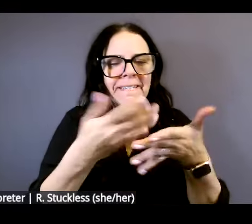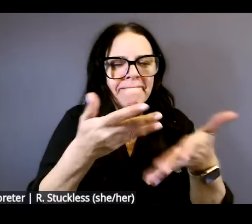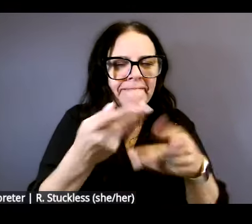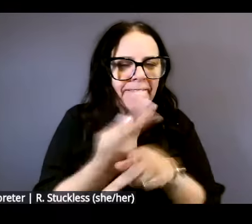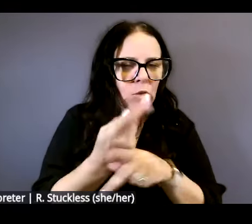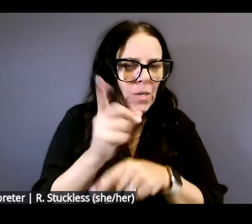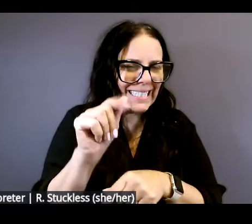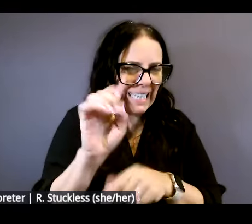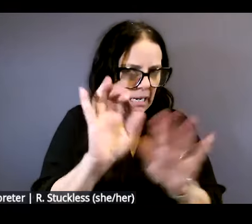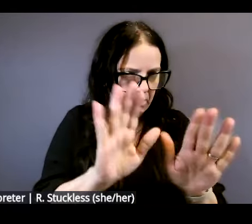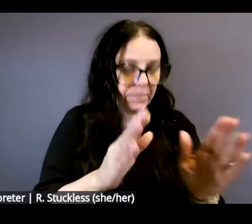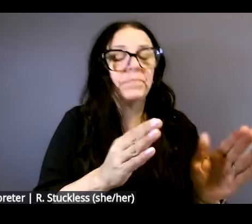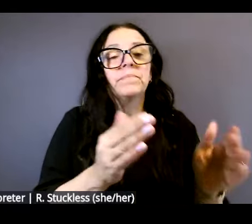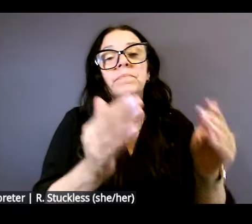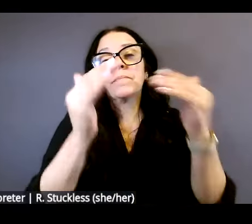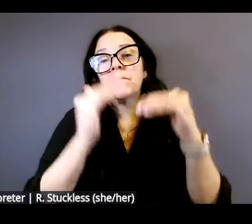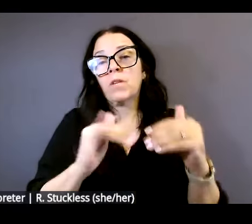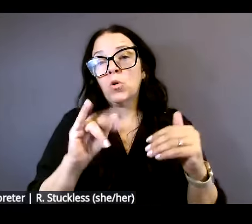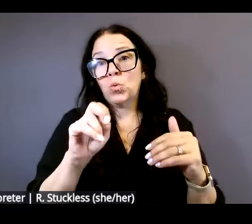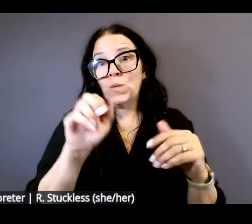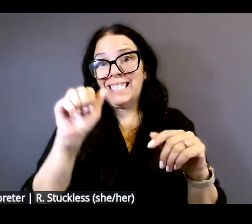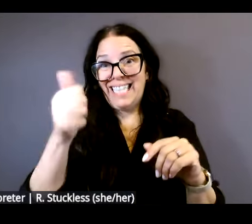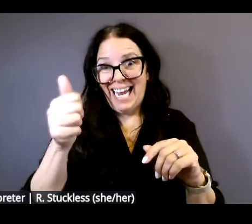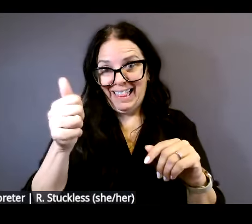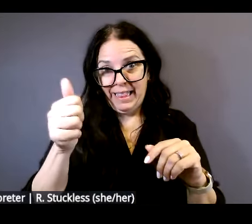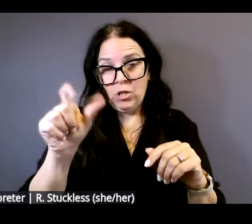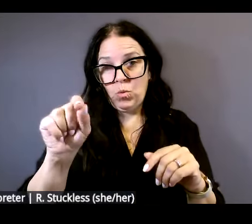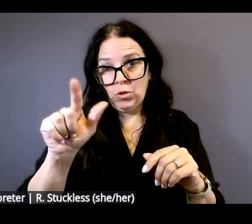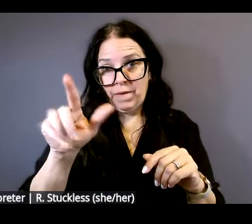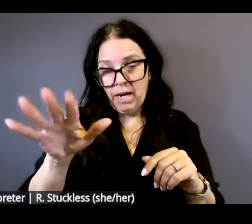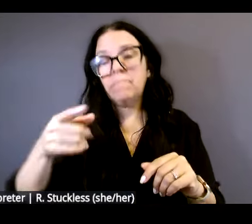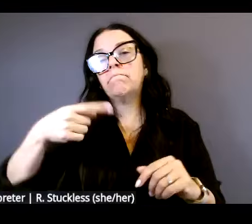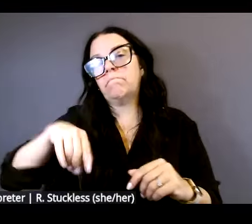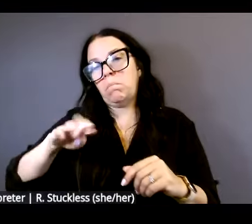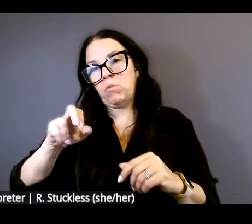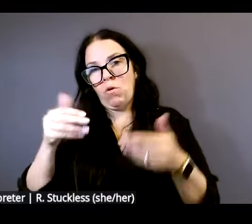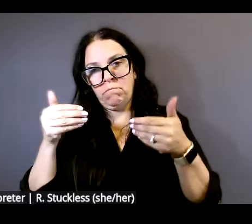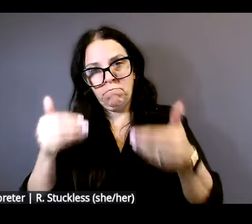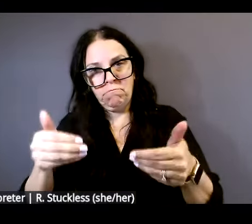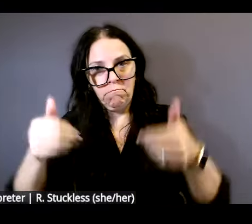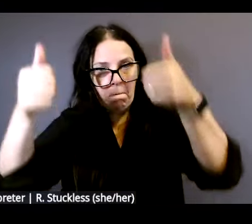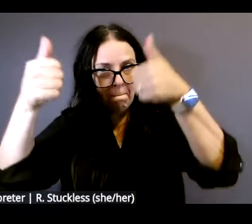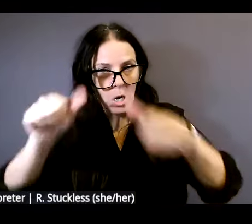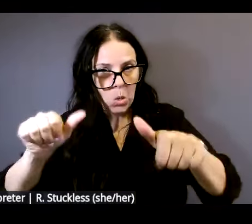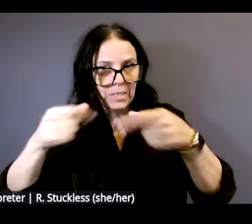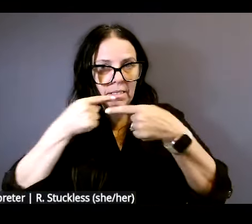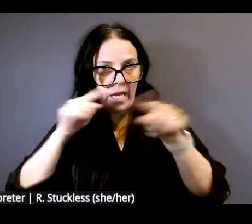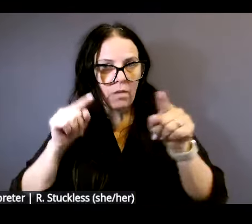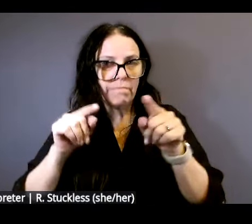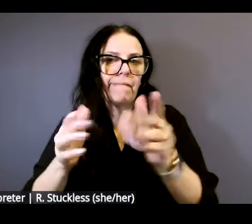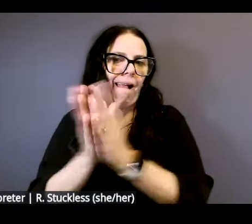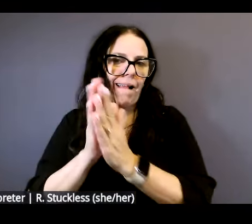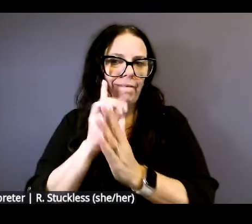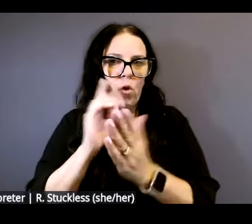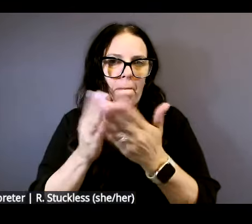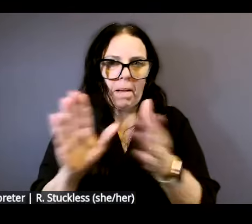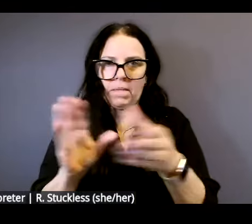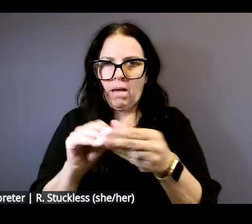10th, 2025, the Bureau posted the announcement requesting public comment. This is something we routinely